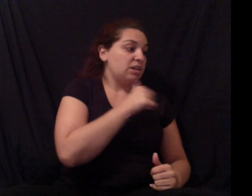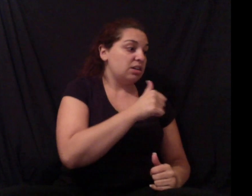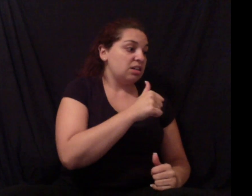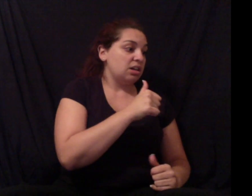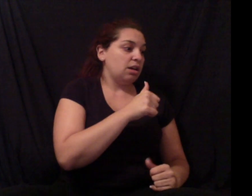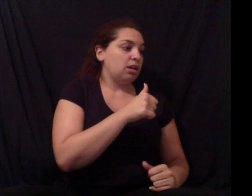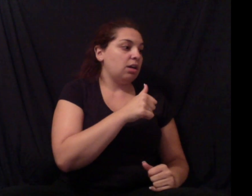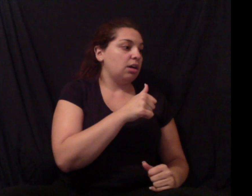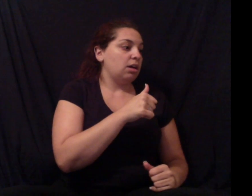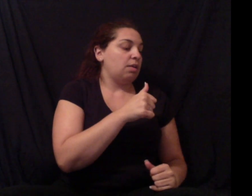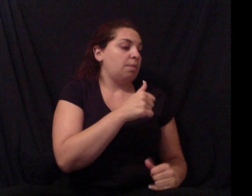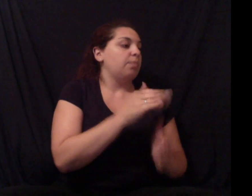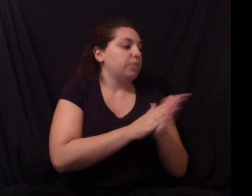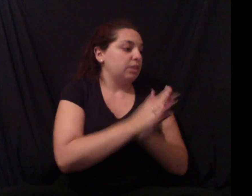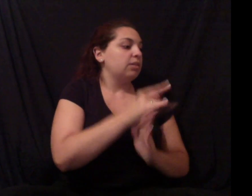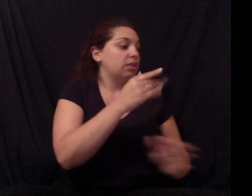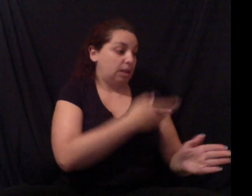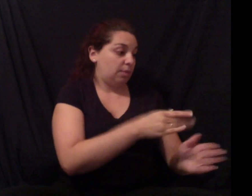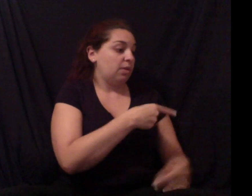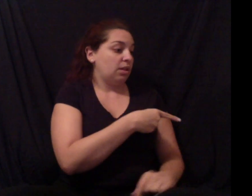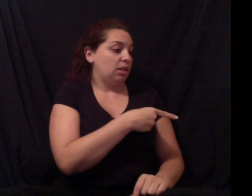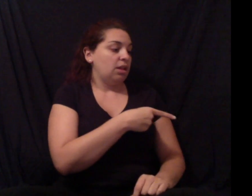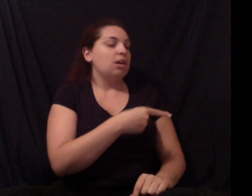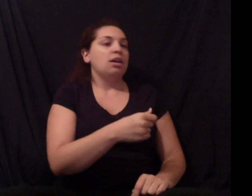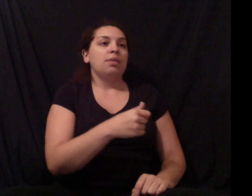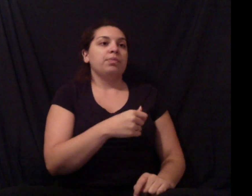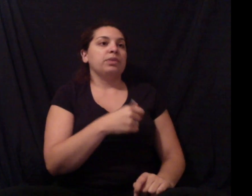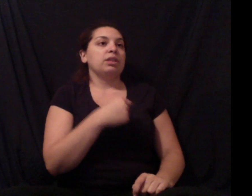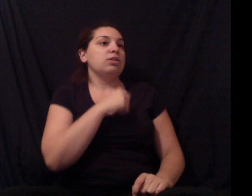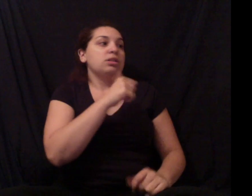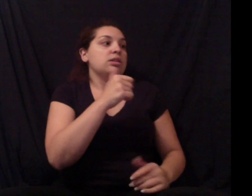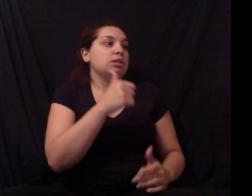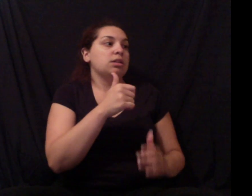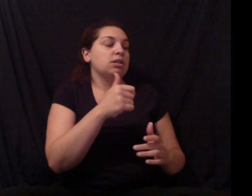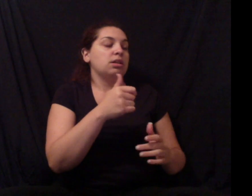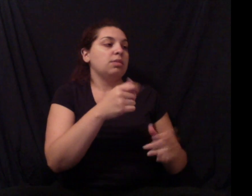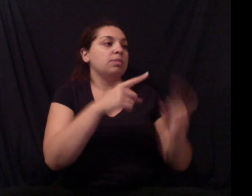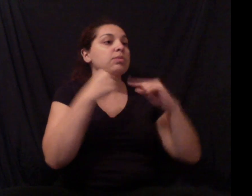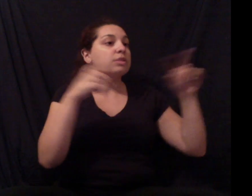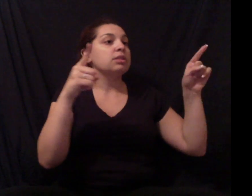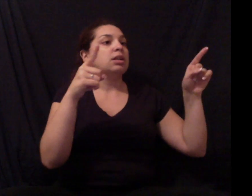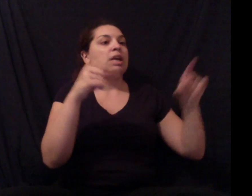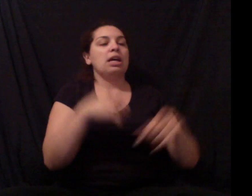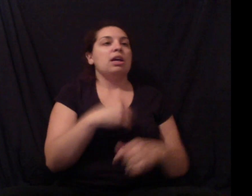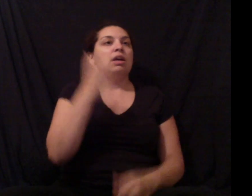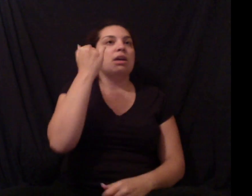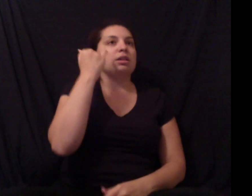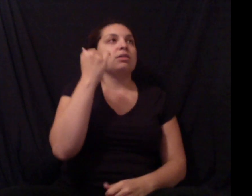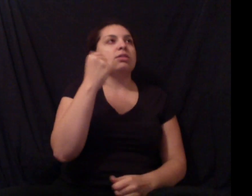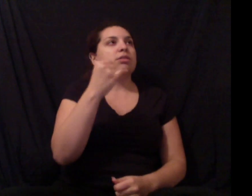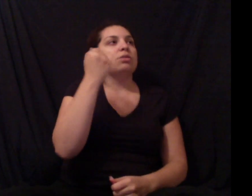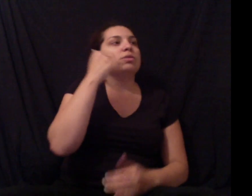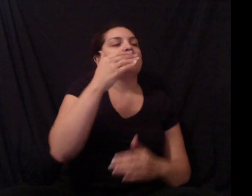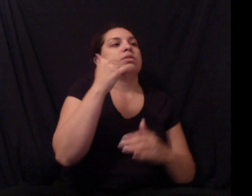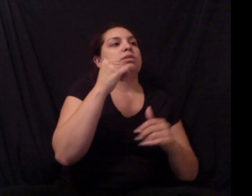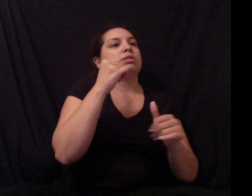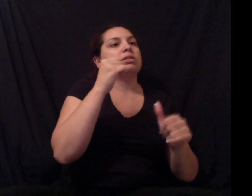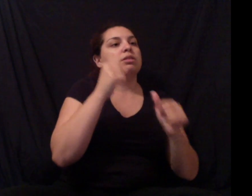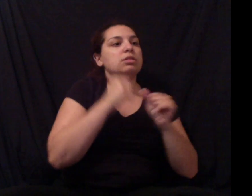to last. Even if you think it's going to be successful, you've got to put some of yourself into it. Just keep the hope, because that's what